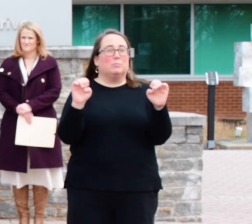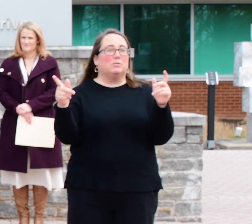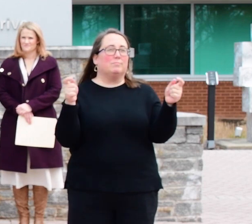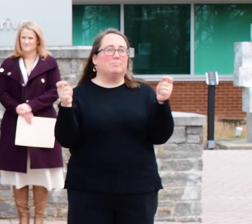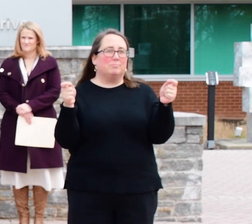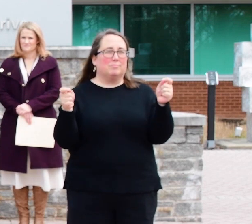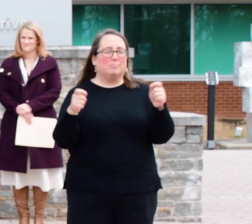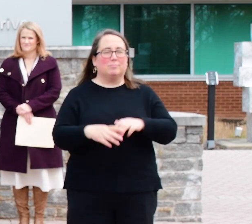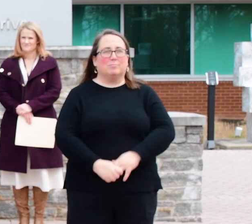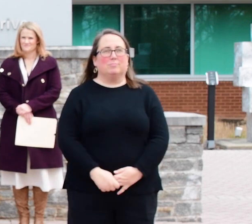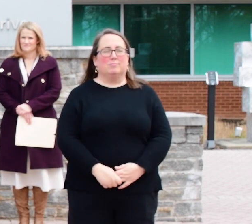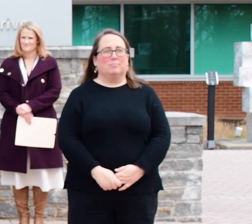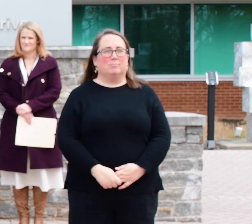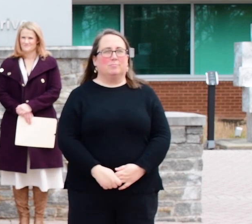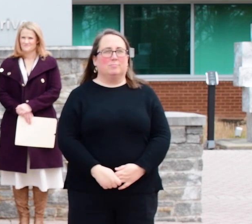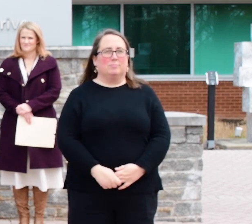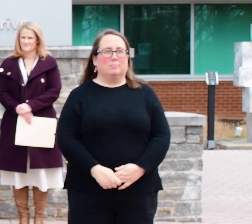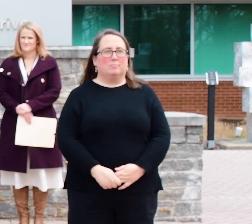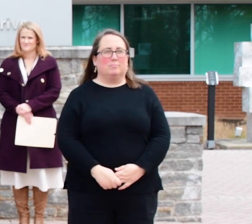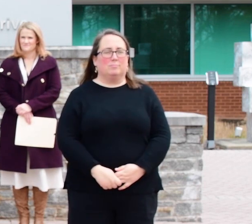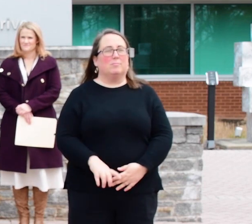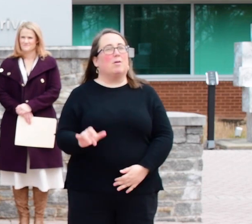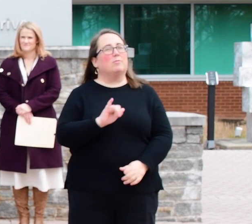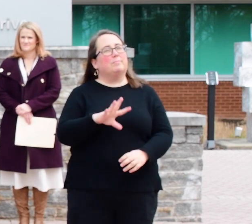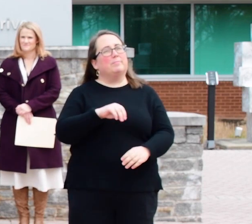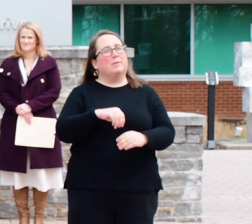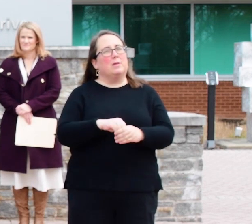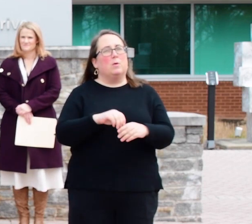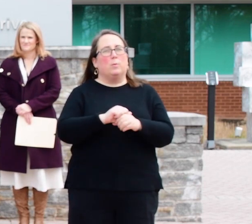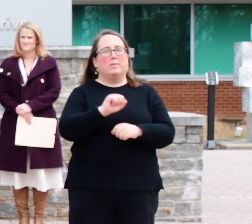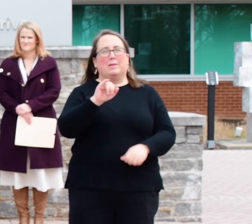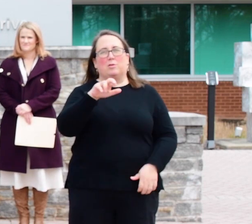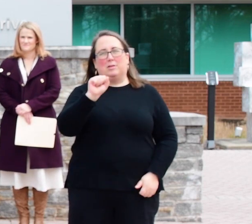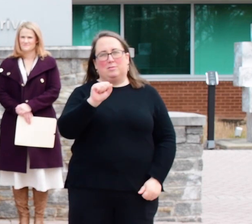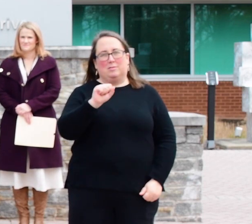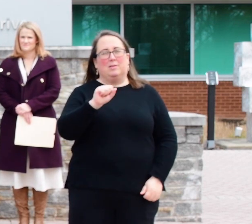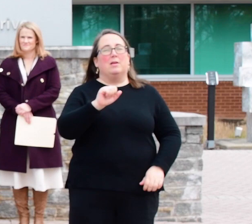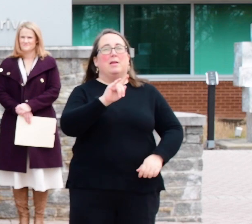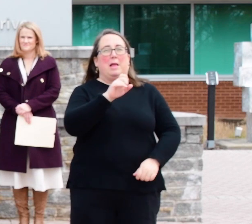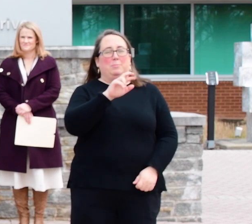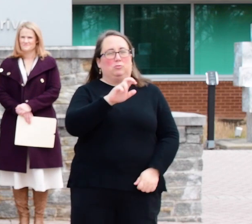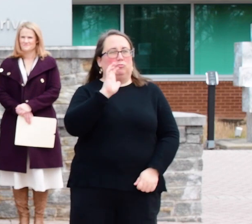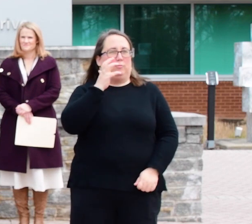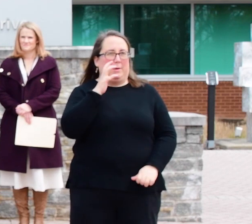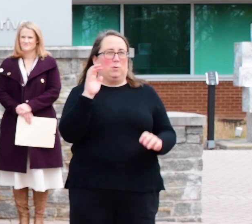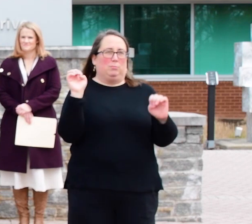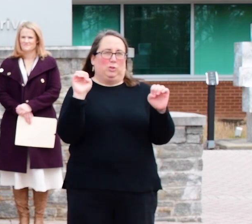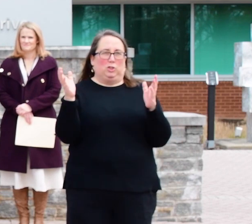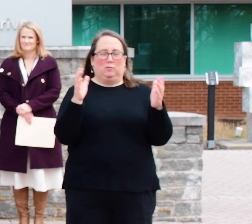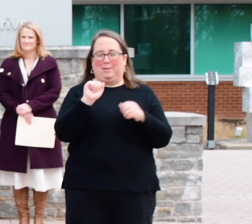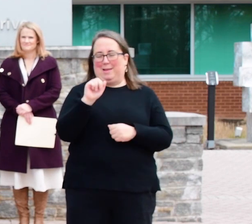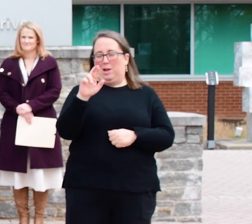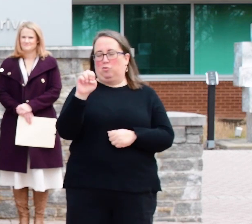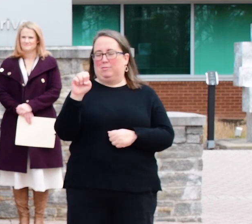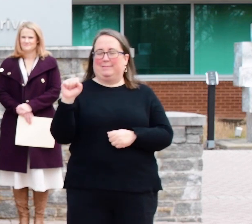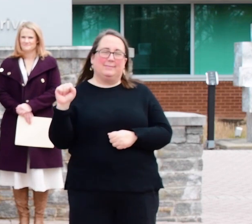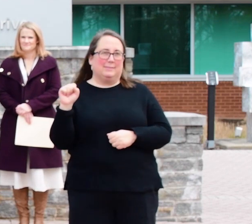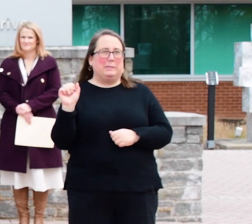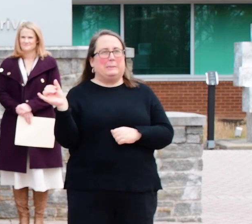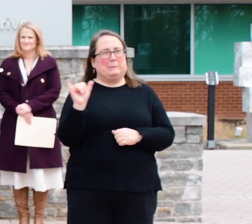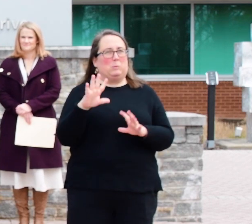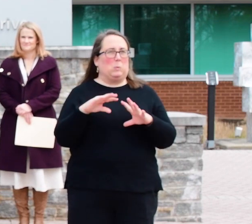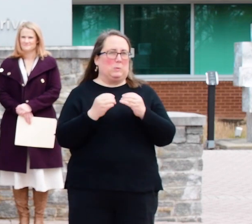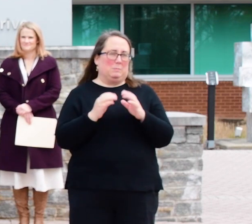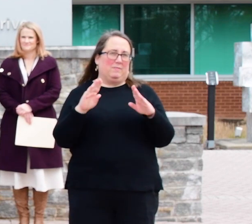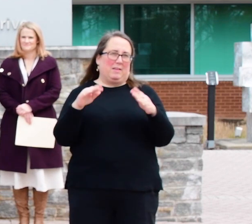Management. He also participates in ARES, or the Amateur Radio Emergency Service, which is a similar organization that